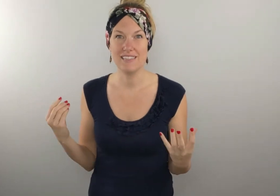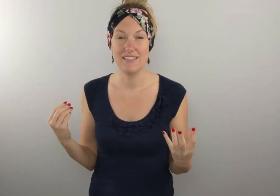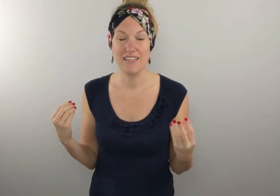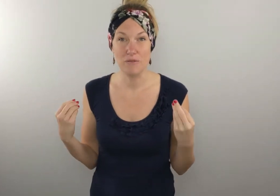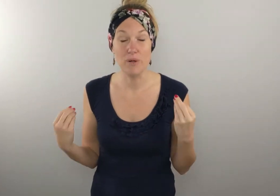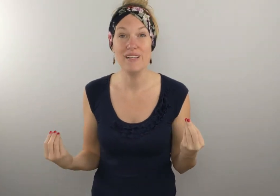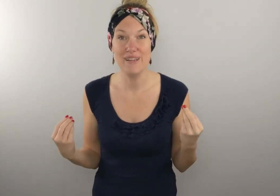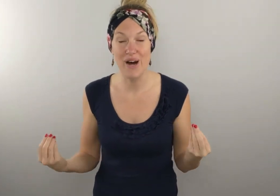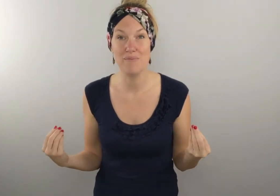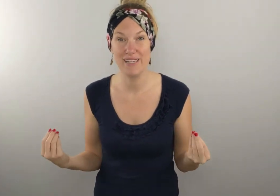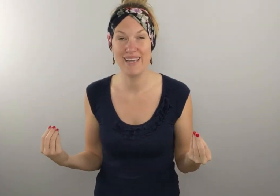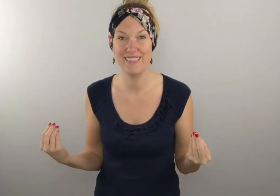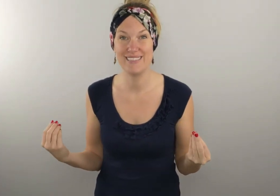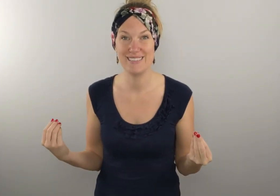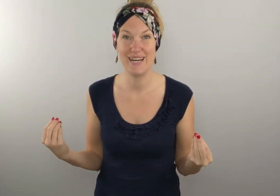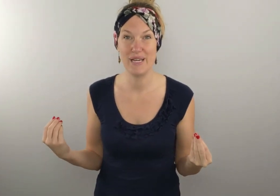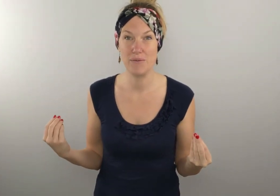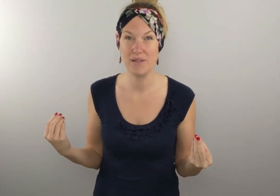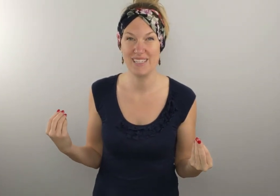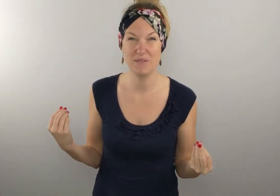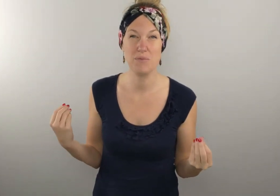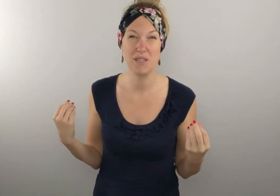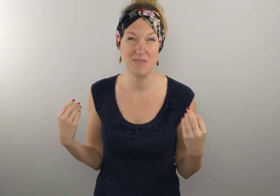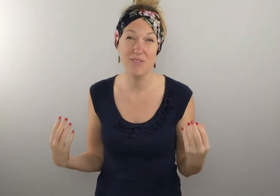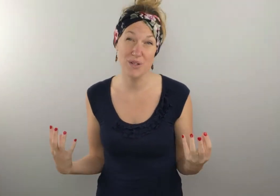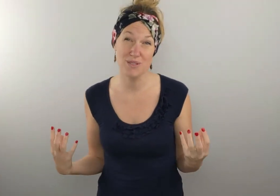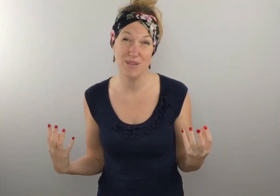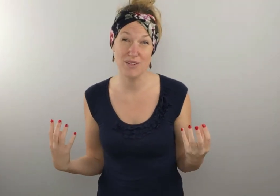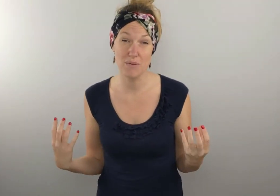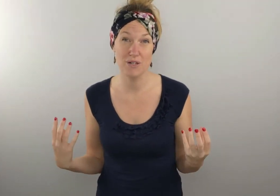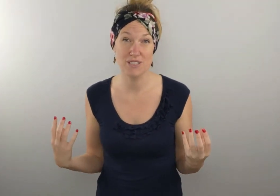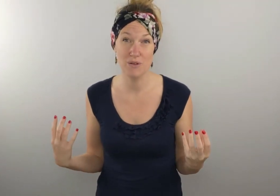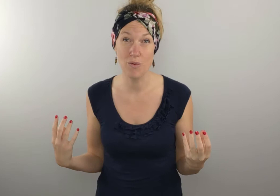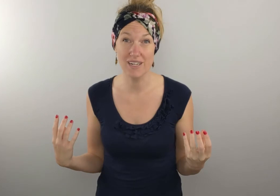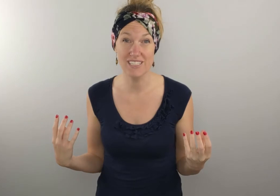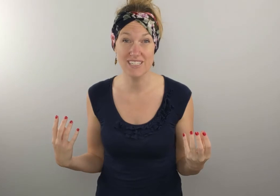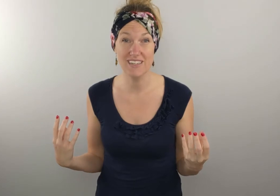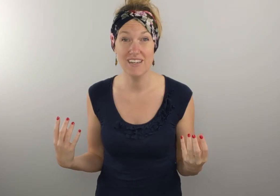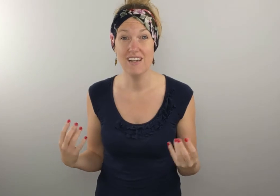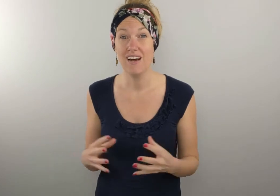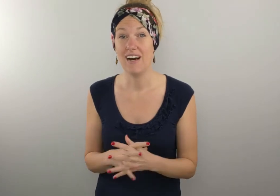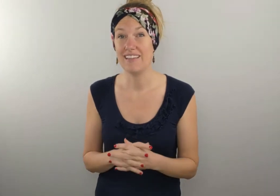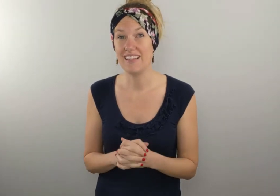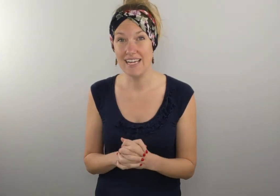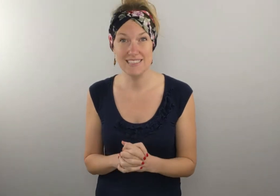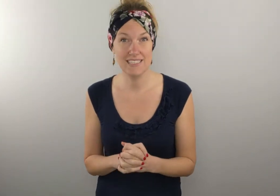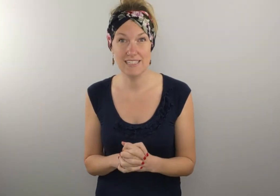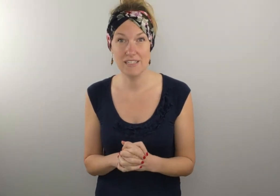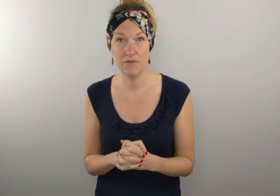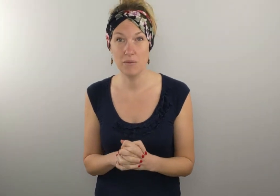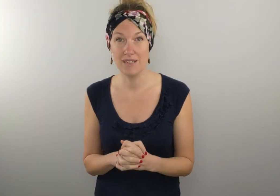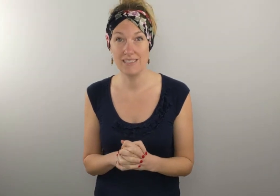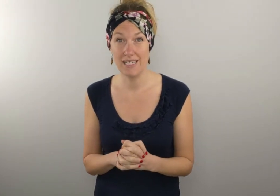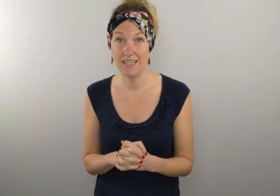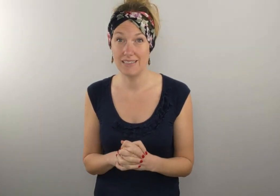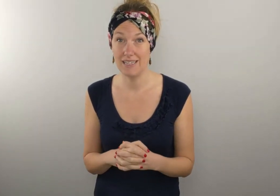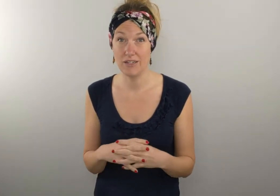actually really complicated to sign because it would be confusing for the person watching. The last thing you would want to say is that your